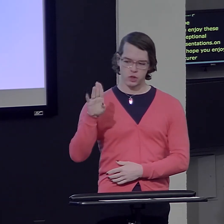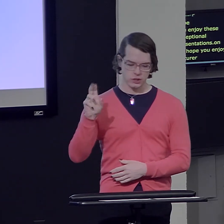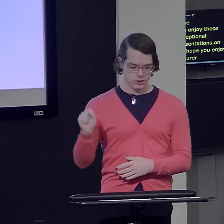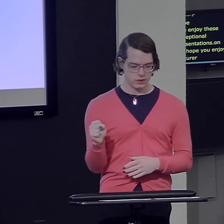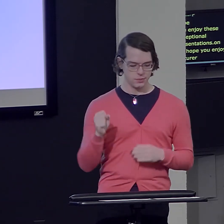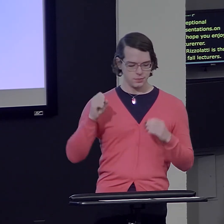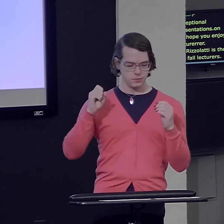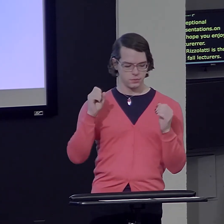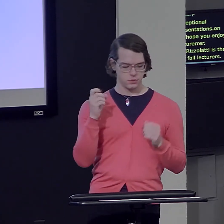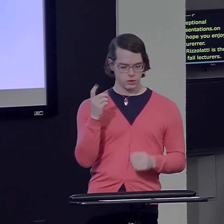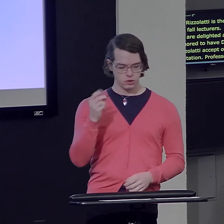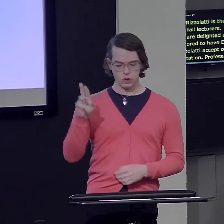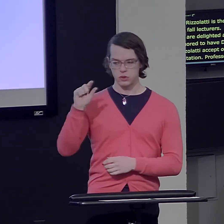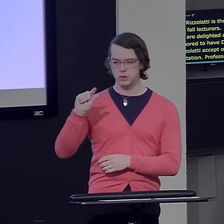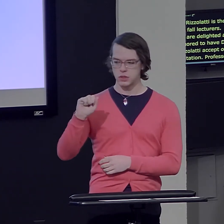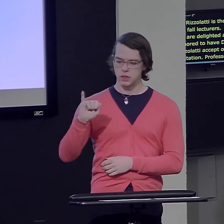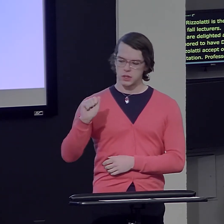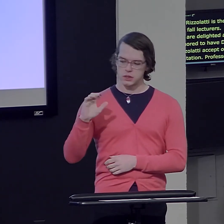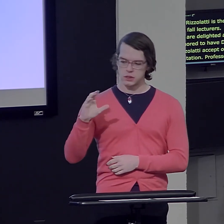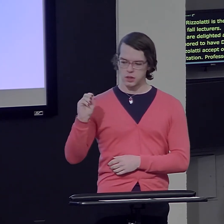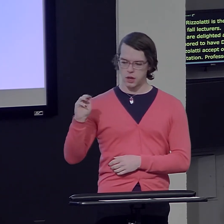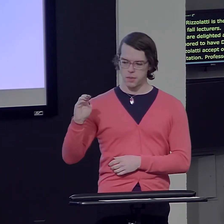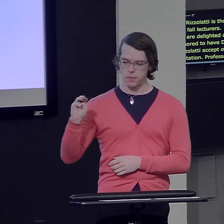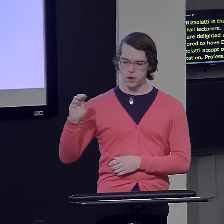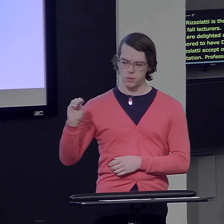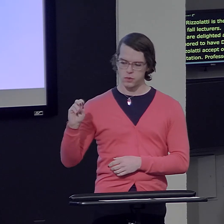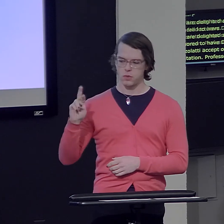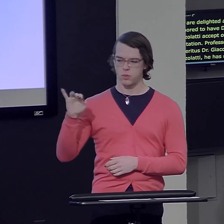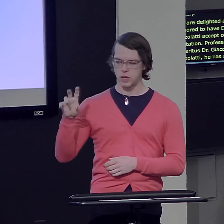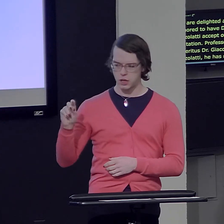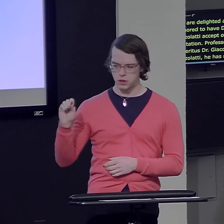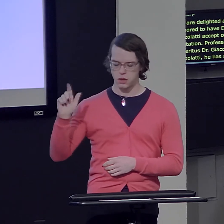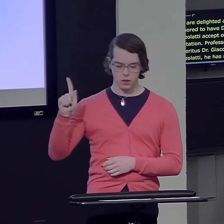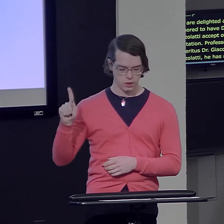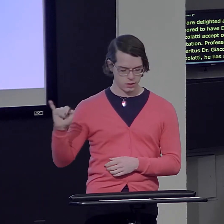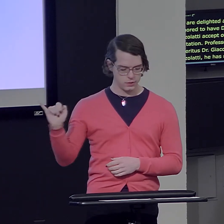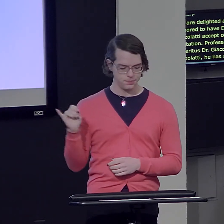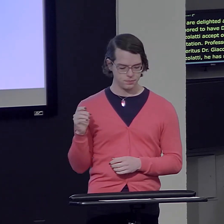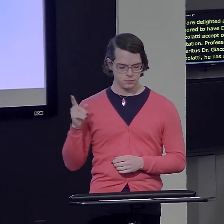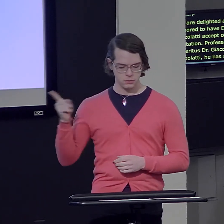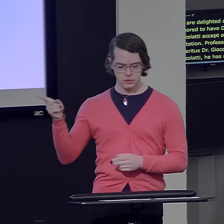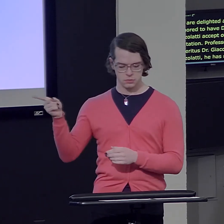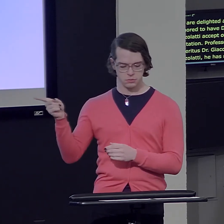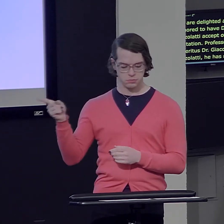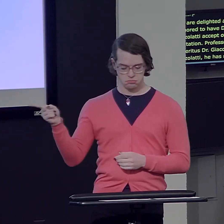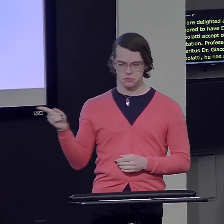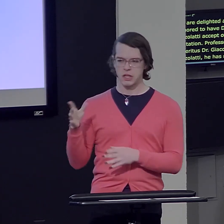Professor Emeritus Dr. Giacomo Rizzolatti